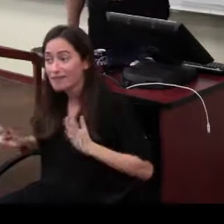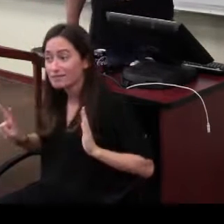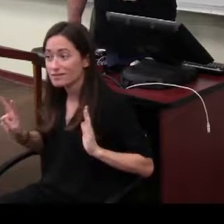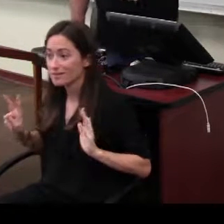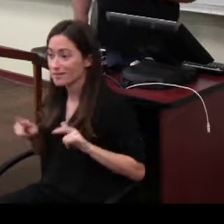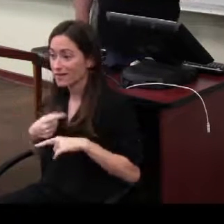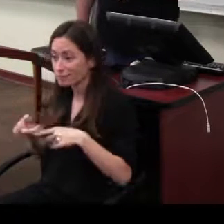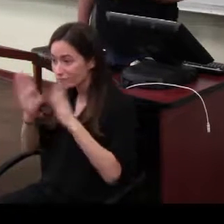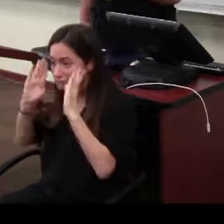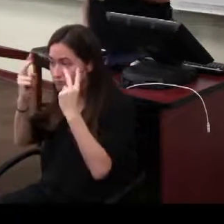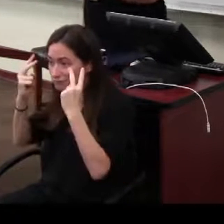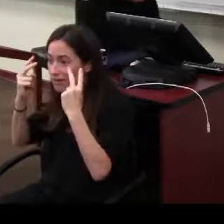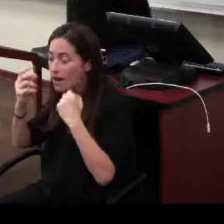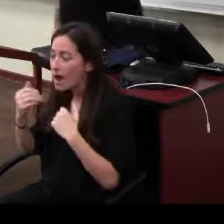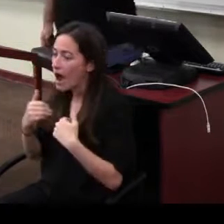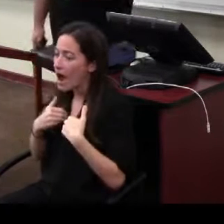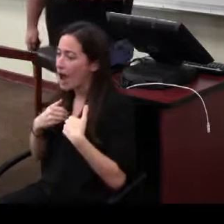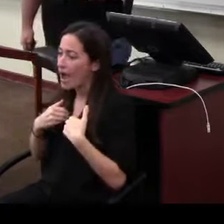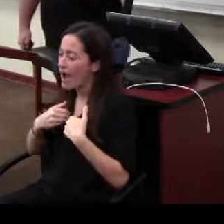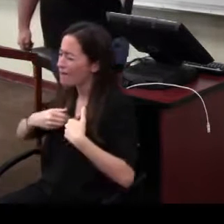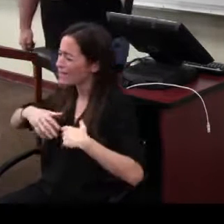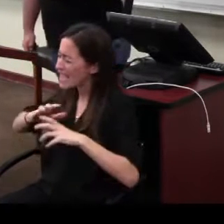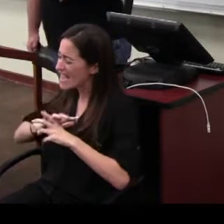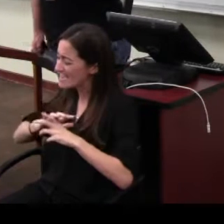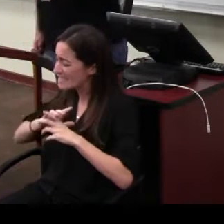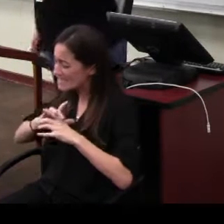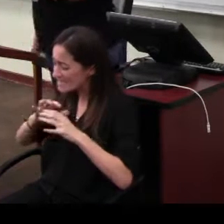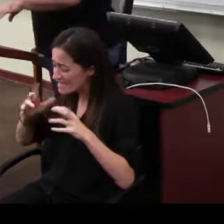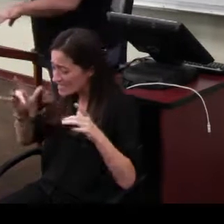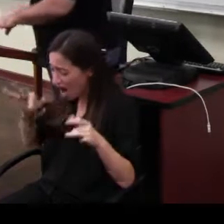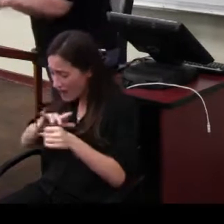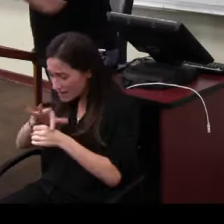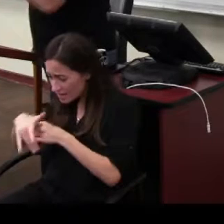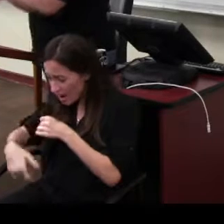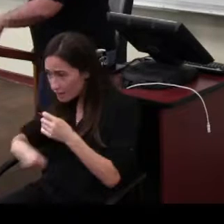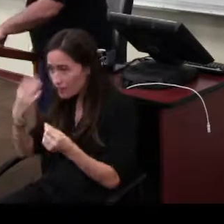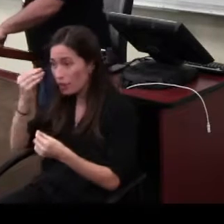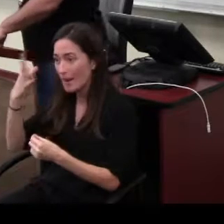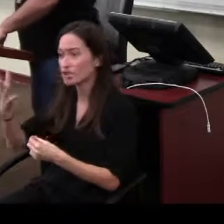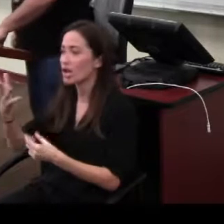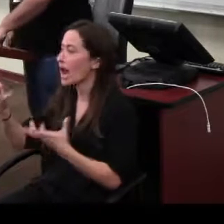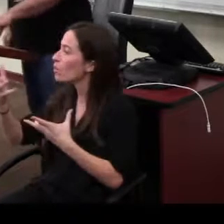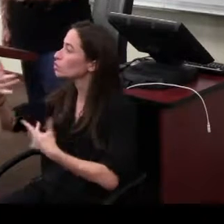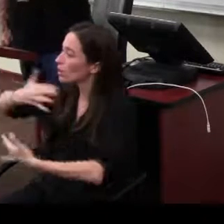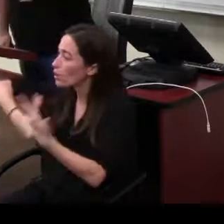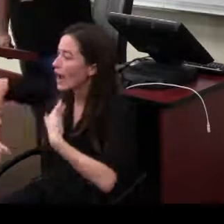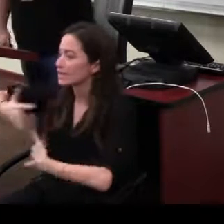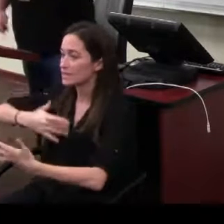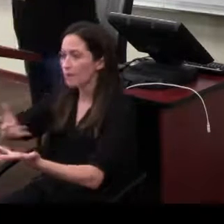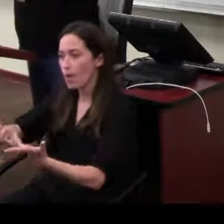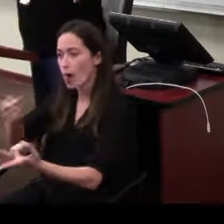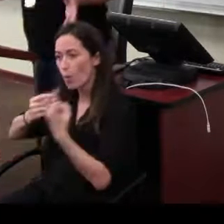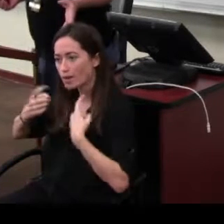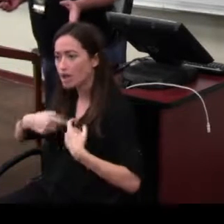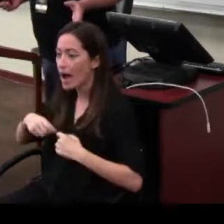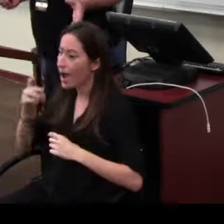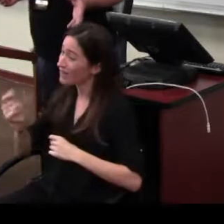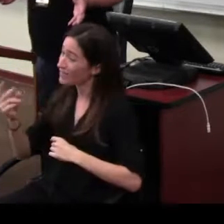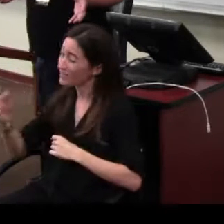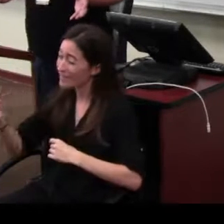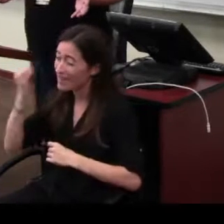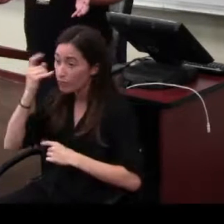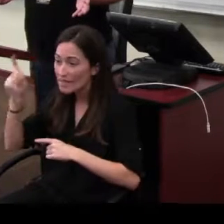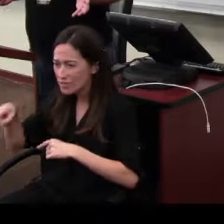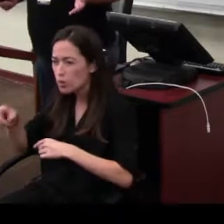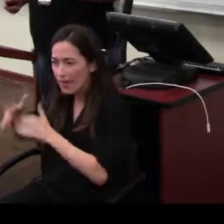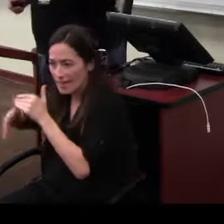on it. I do have an absolute ton of stuff to cover here. I want this to be interactive. I want questions. I can zoom through some stuff if we